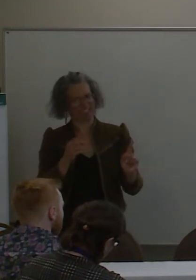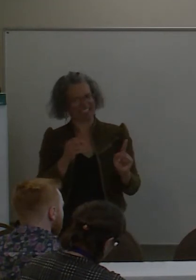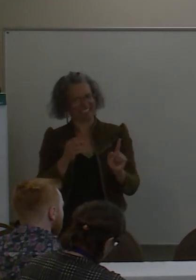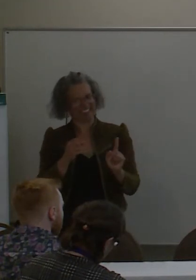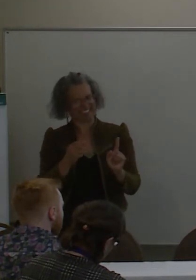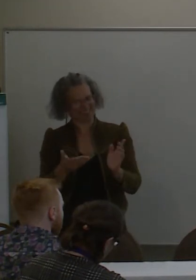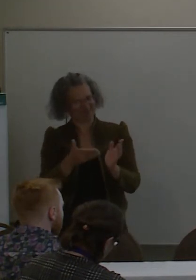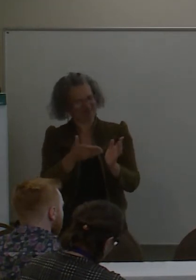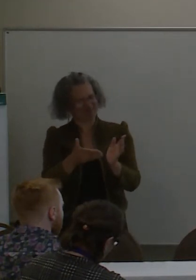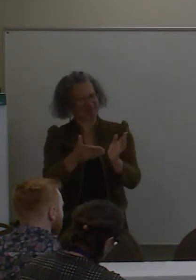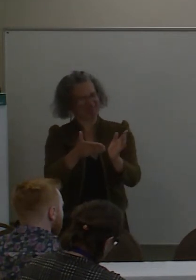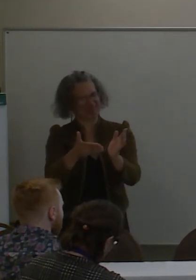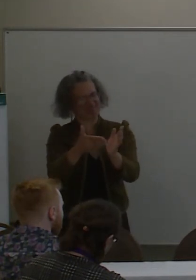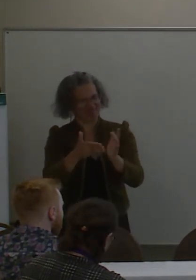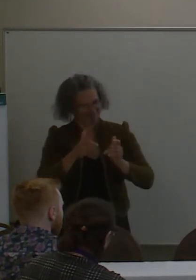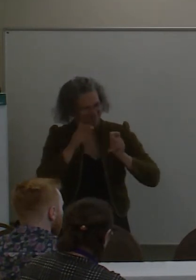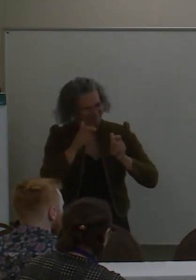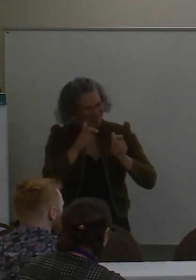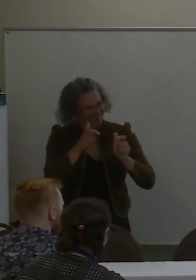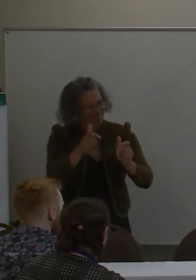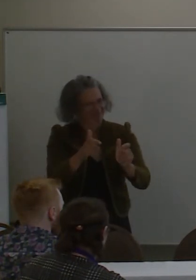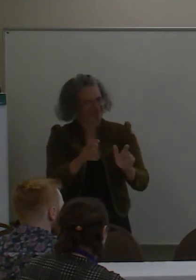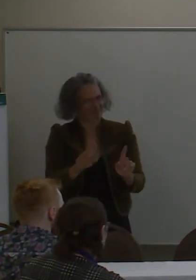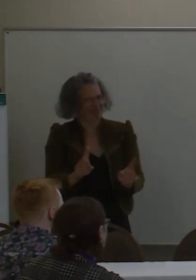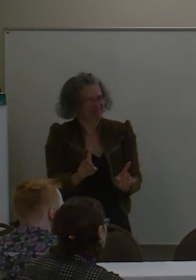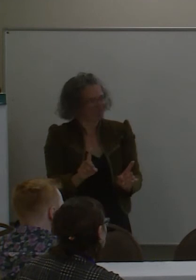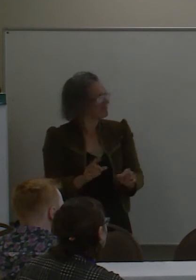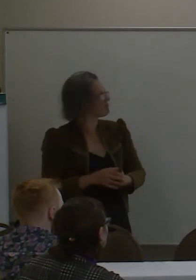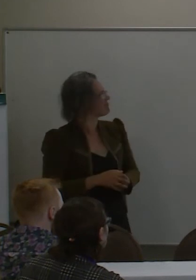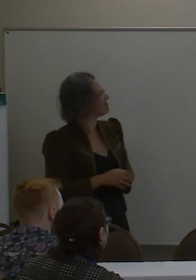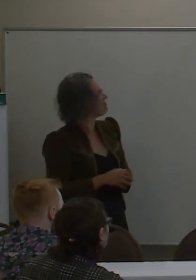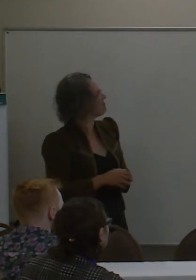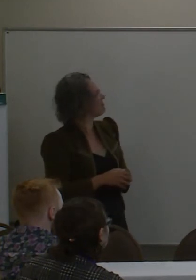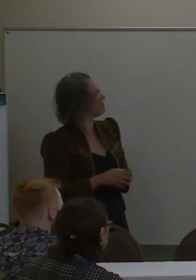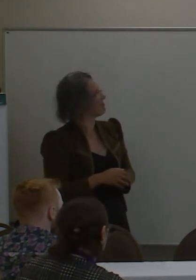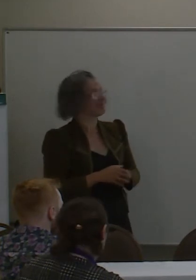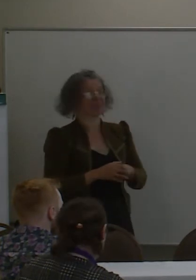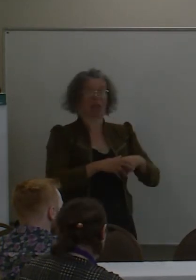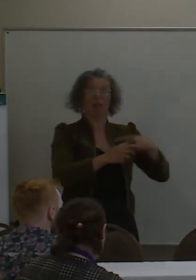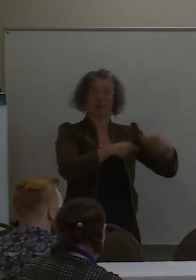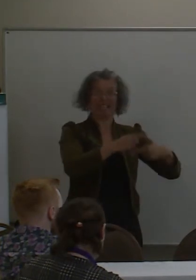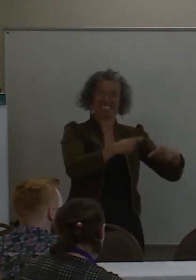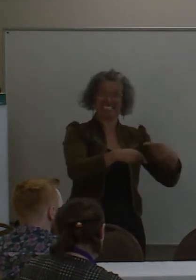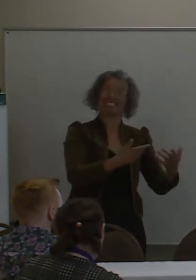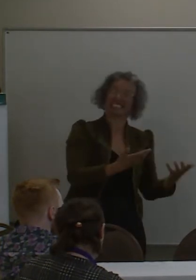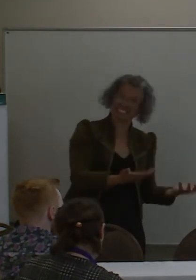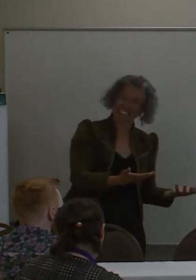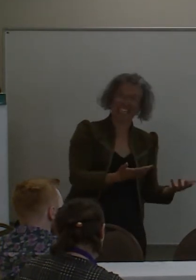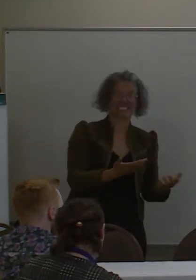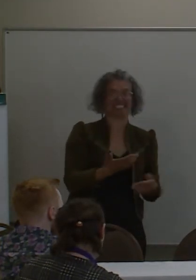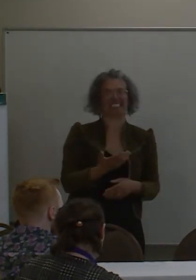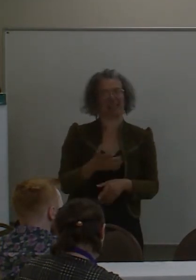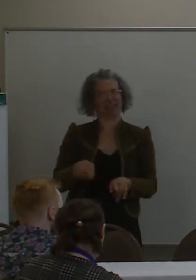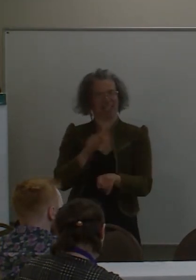other's, on all these other projects? So maintenance, yeah, but the second part